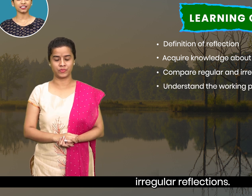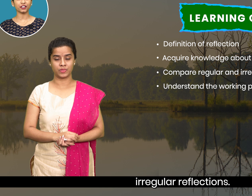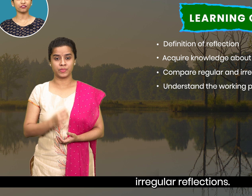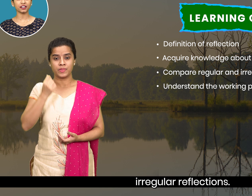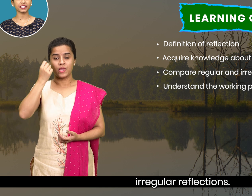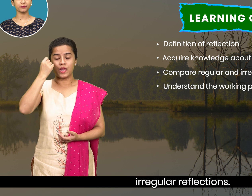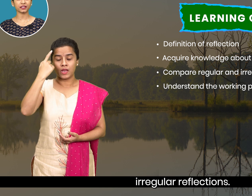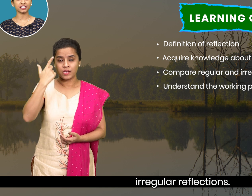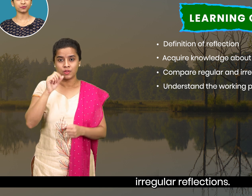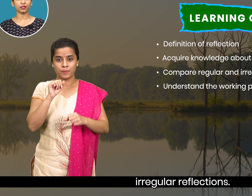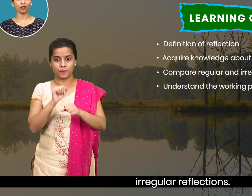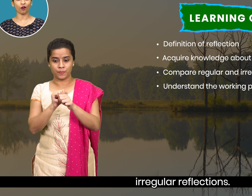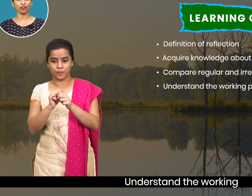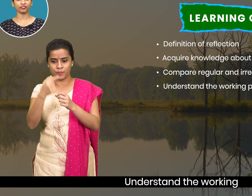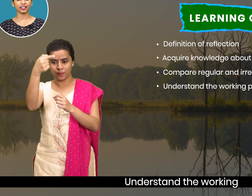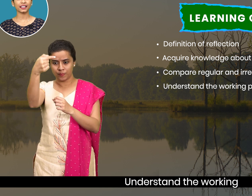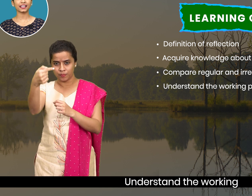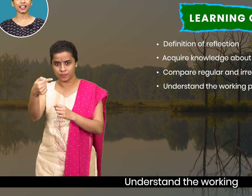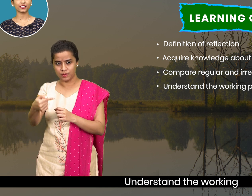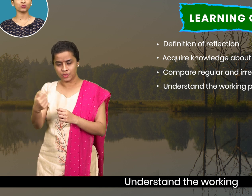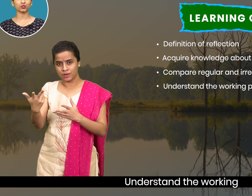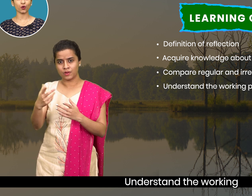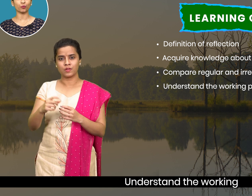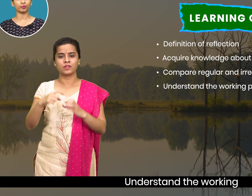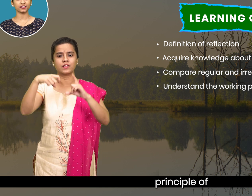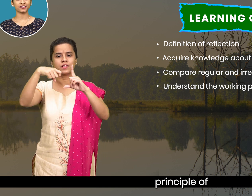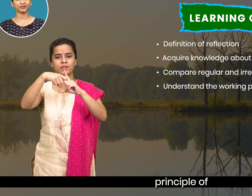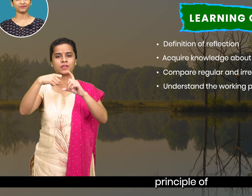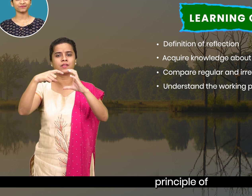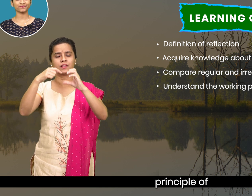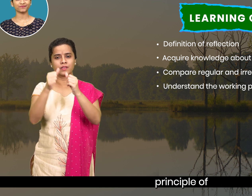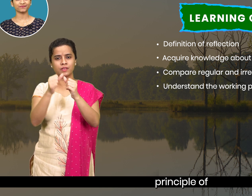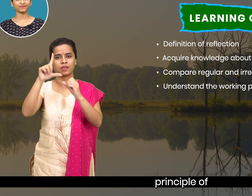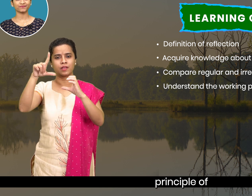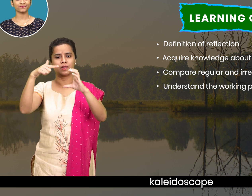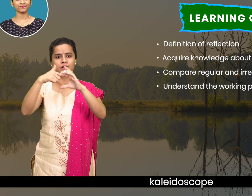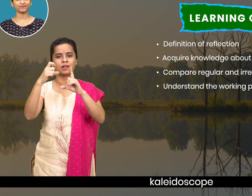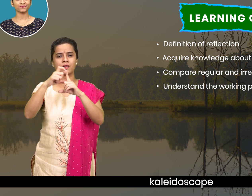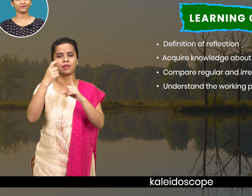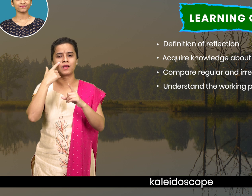Understand the working principle of kaleidoscope.